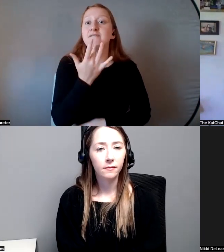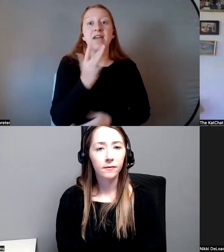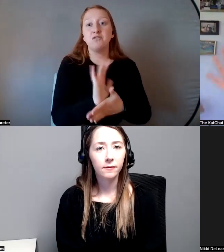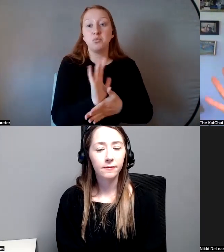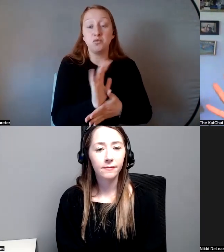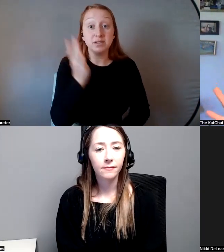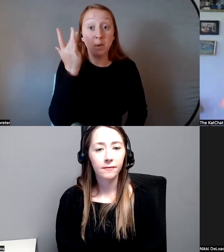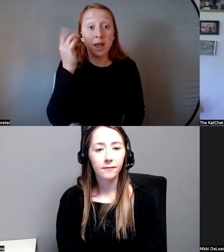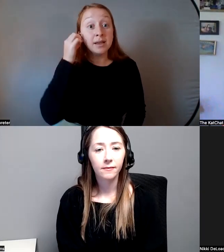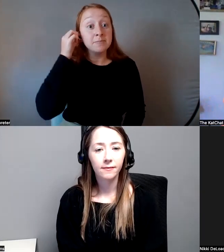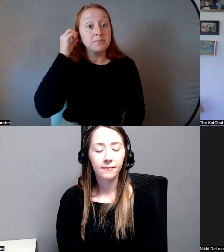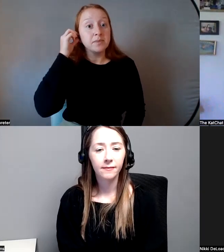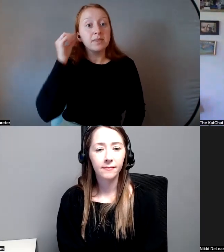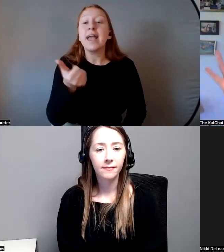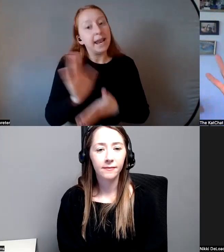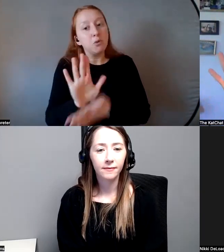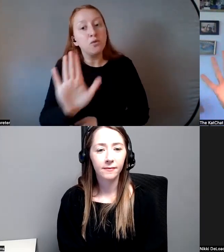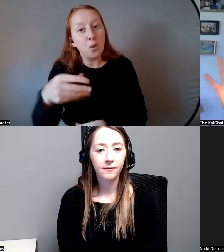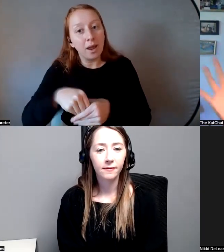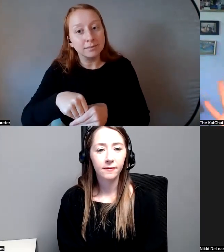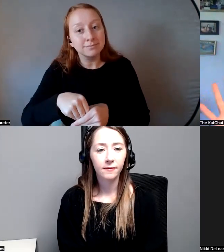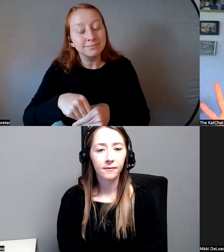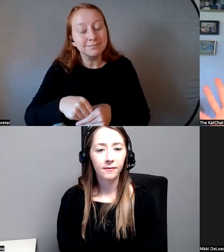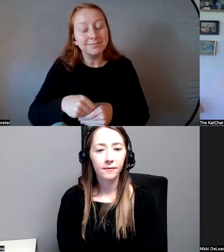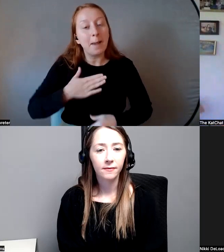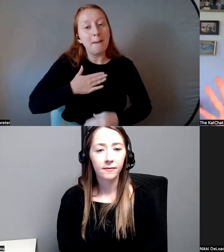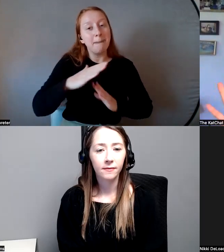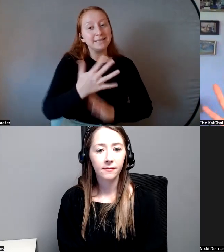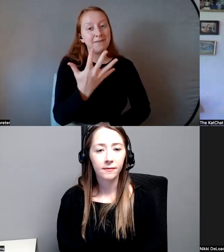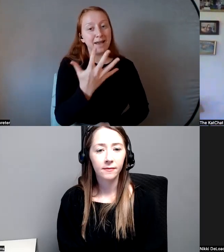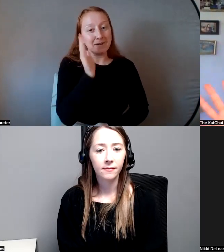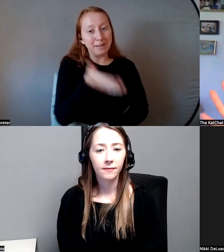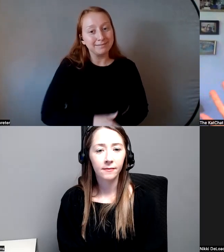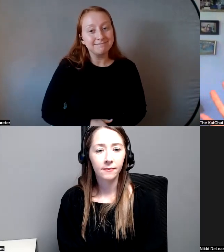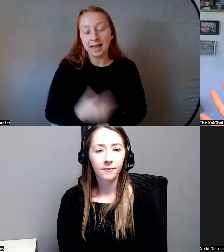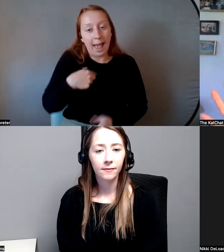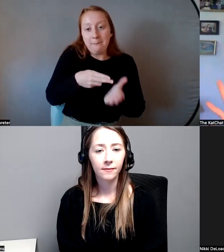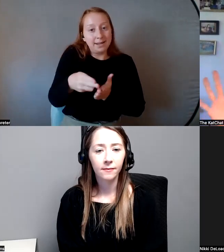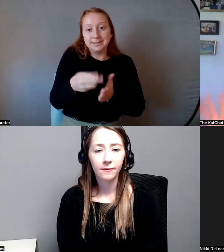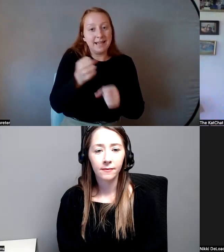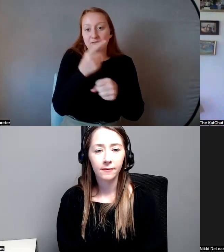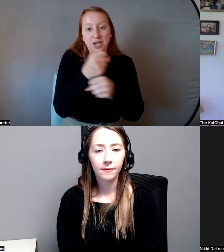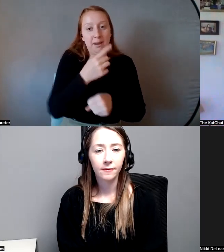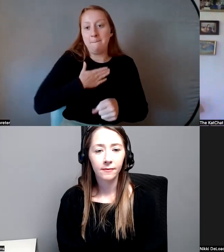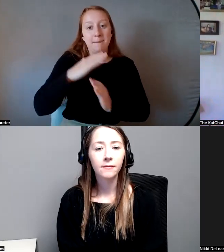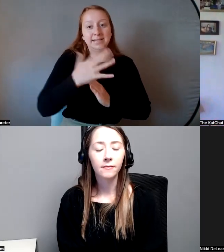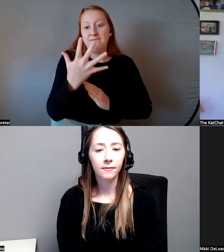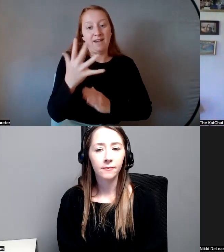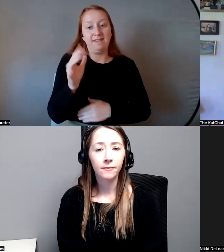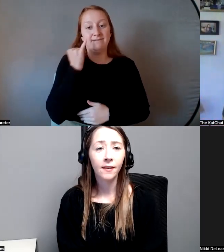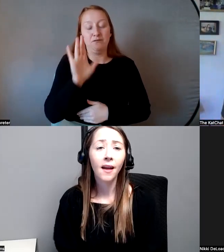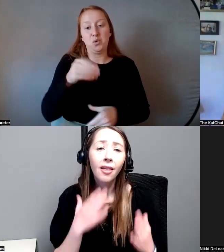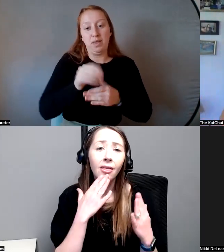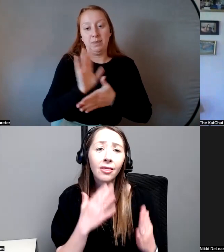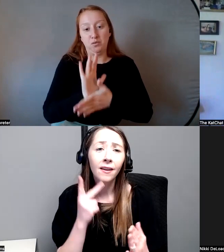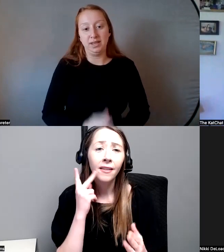like, any movie of yours is probably in the top 5, honestly, every year. Oh, thank you,